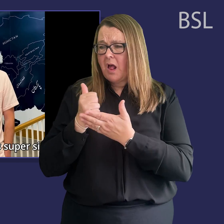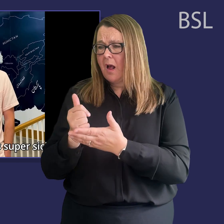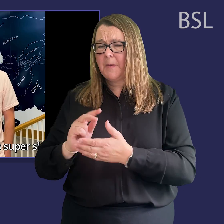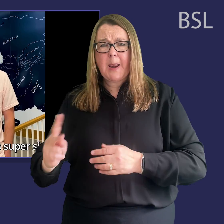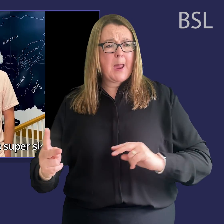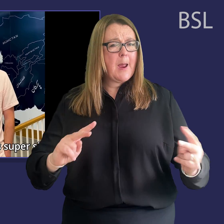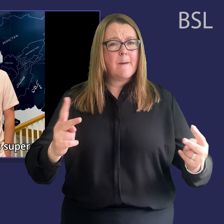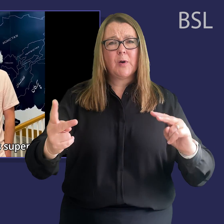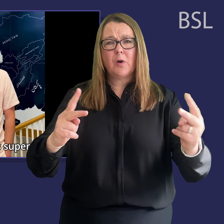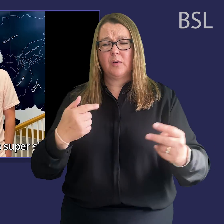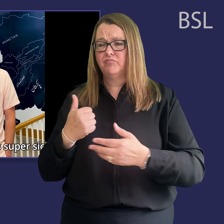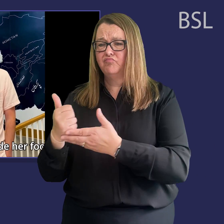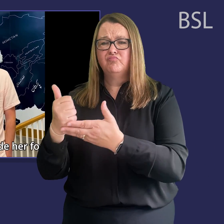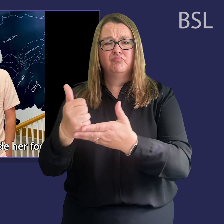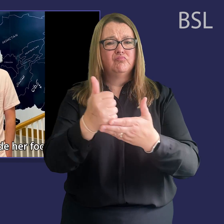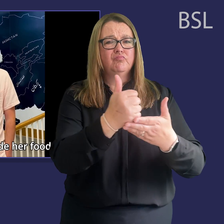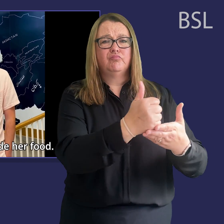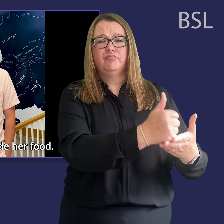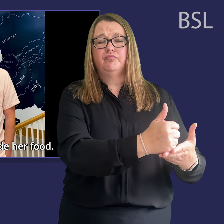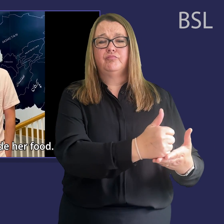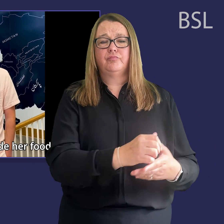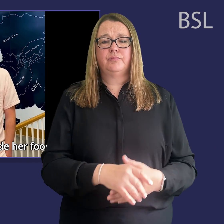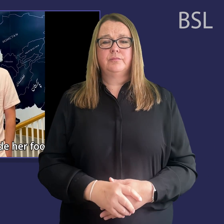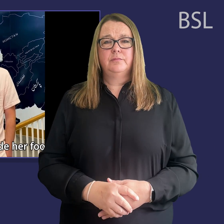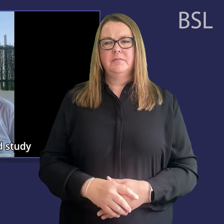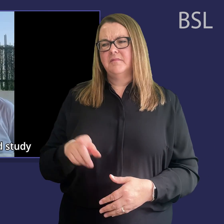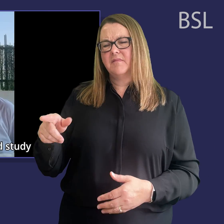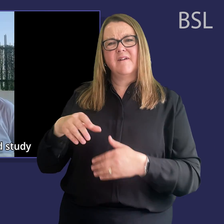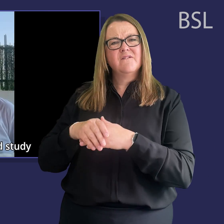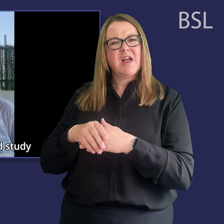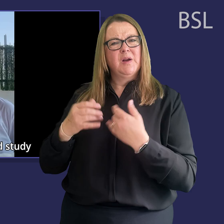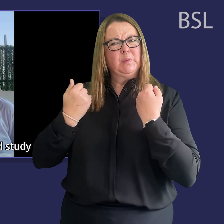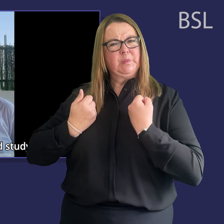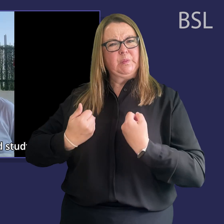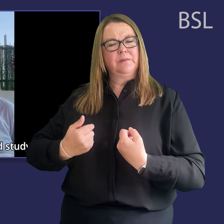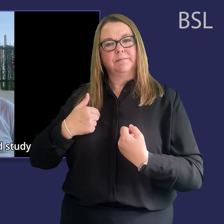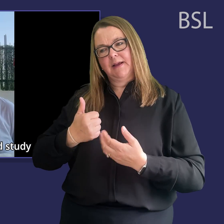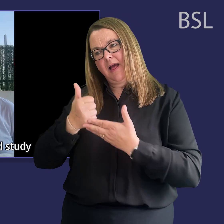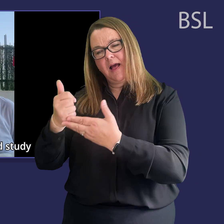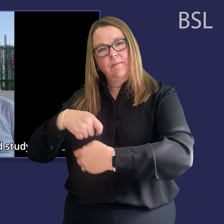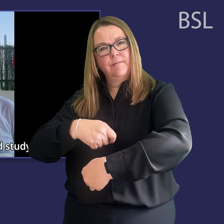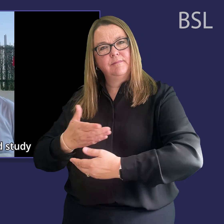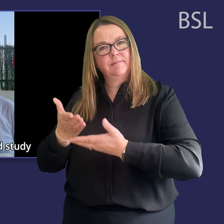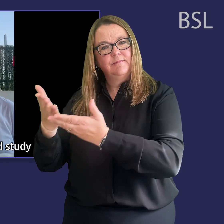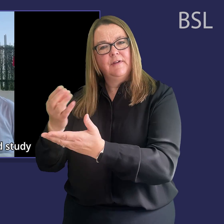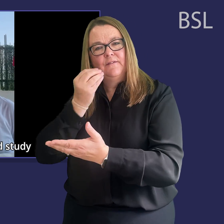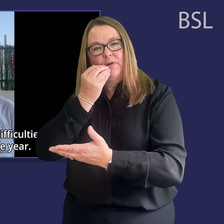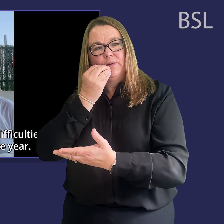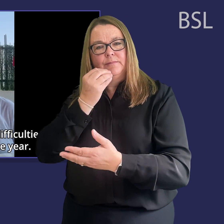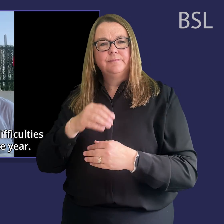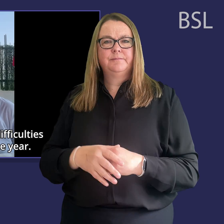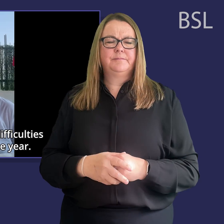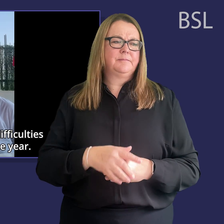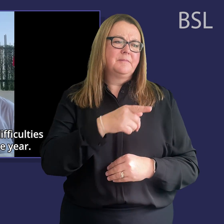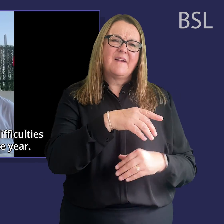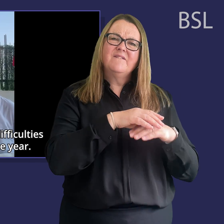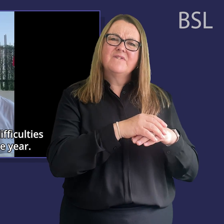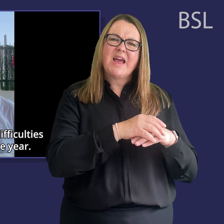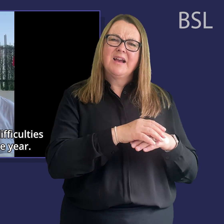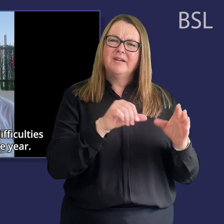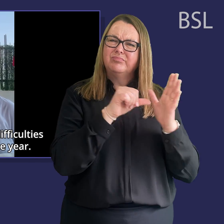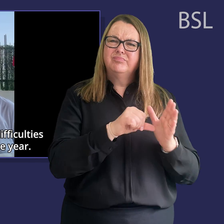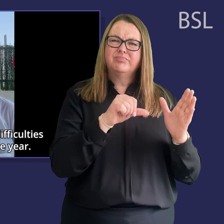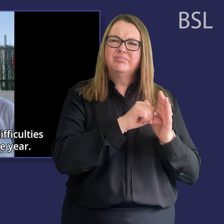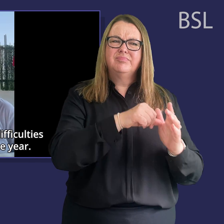I had a friend who was super sick, and so I went over and made her food. Aiutato una mia amica a studiare per recuperare